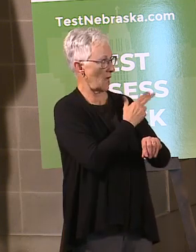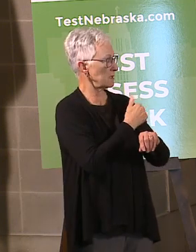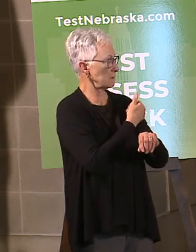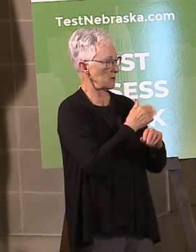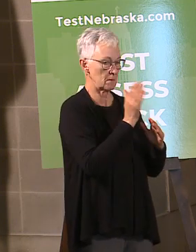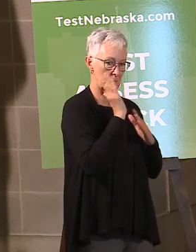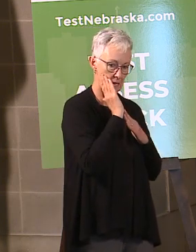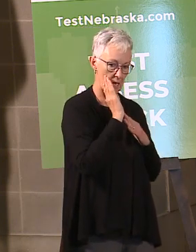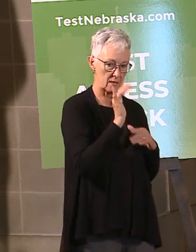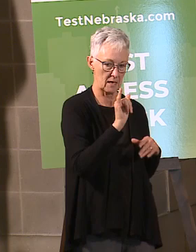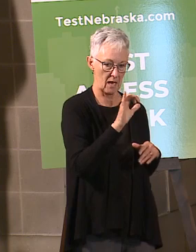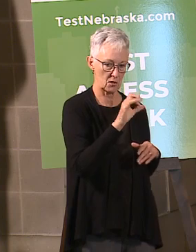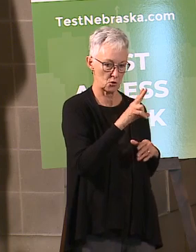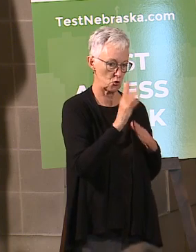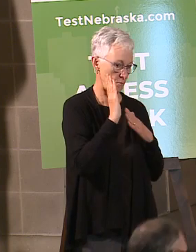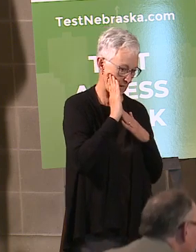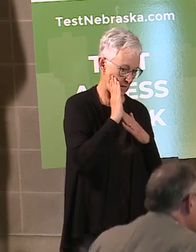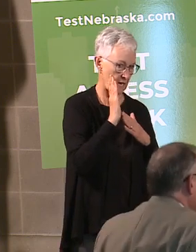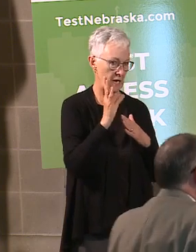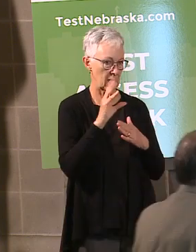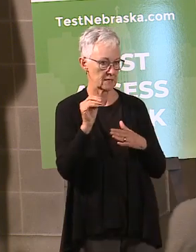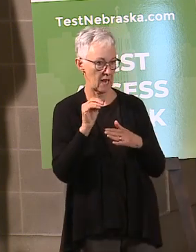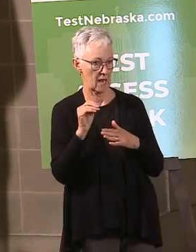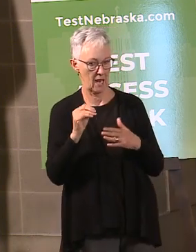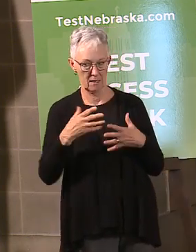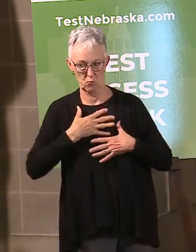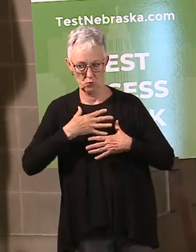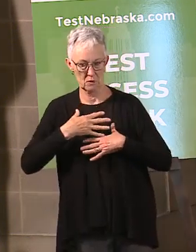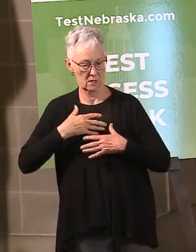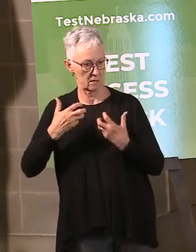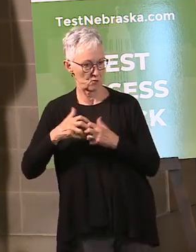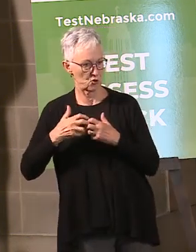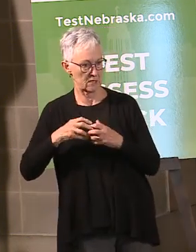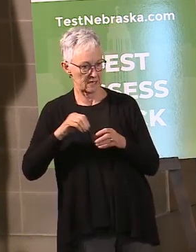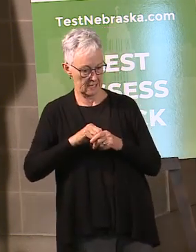Dr. Antone, can you come up and please share that data?